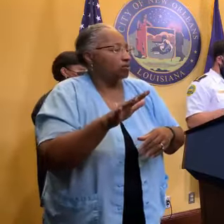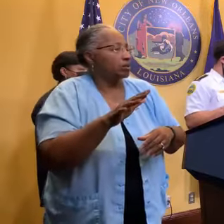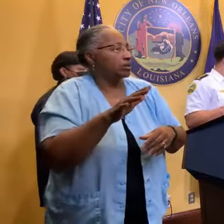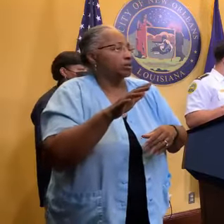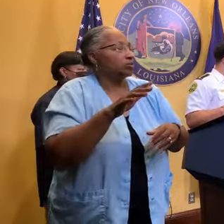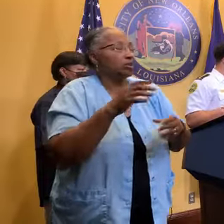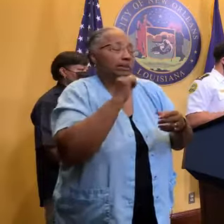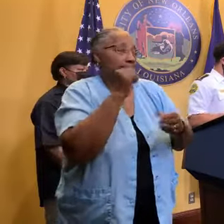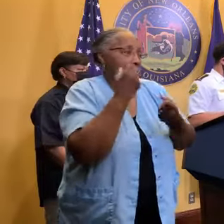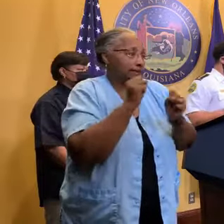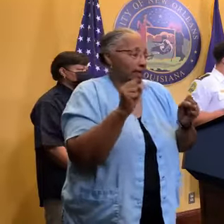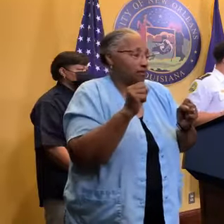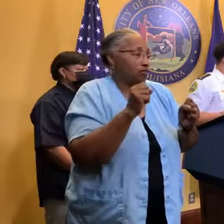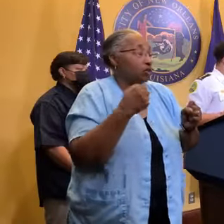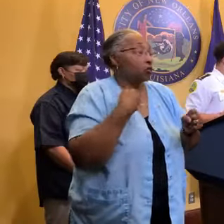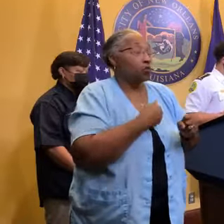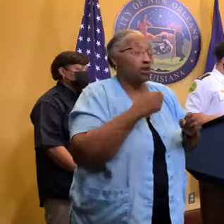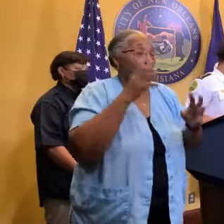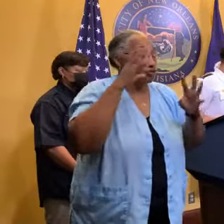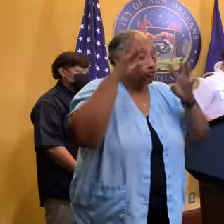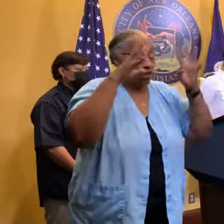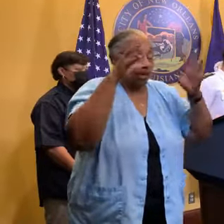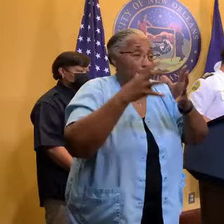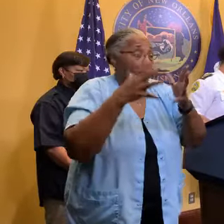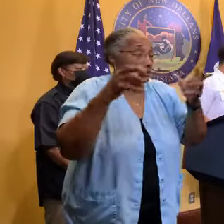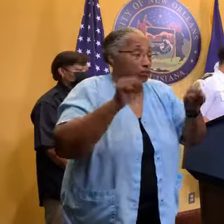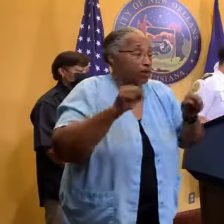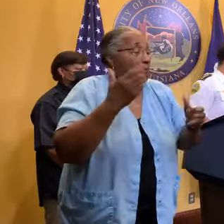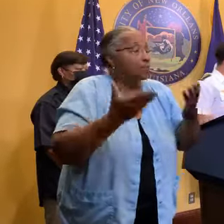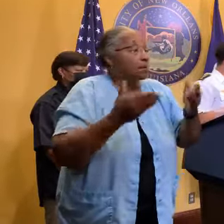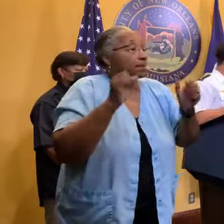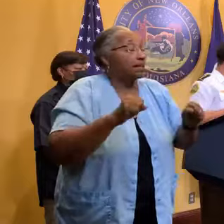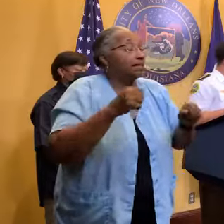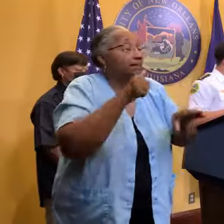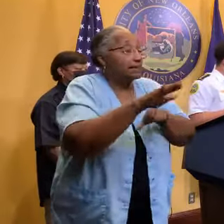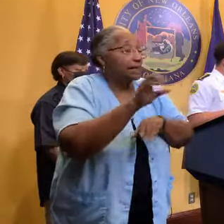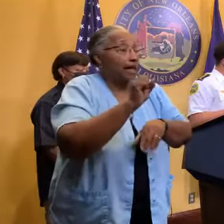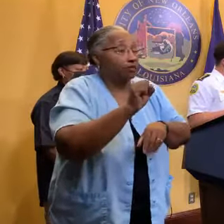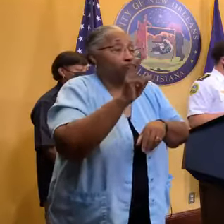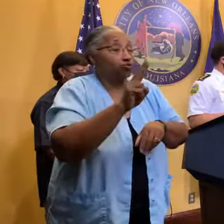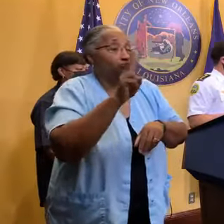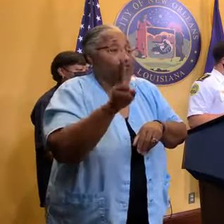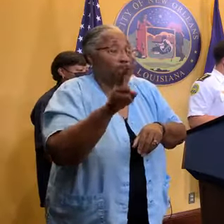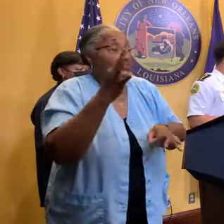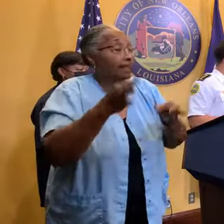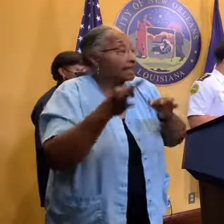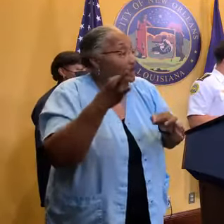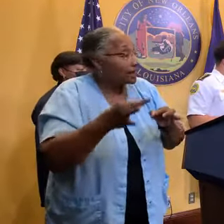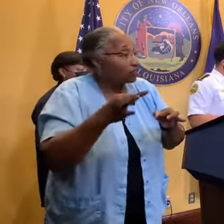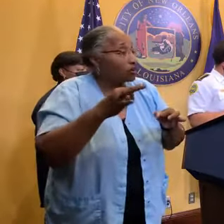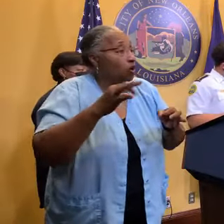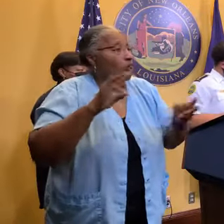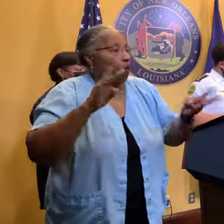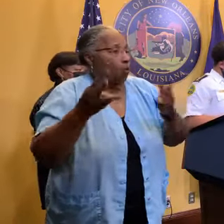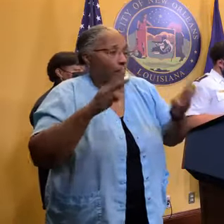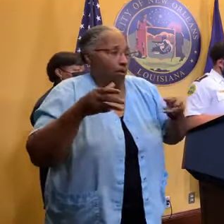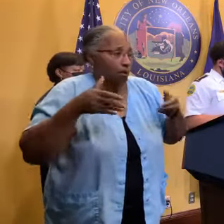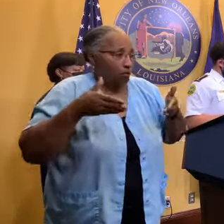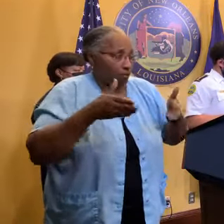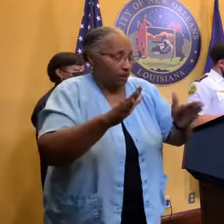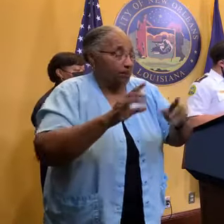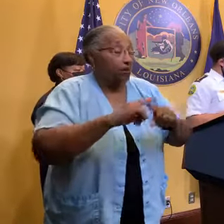Now look, we will be as creative as possible. Maybe we can send you a Sprint or an SUV if the condition allows it to happen. But in most cases,